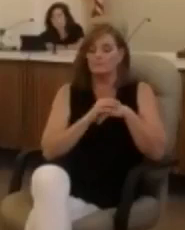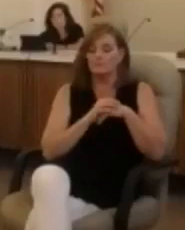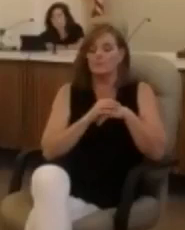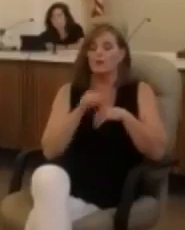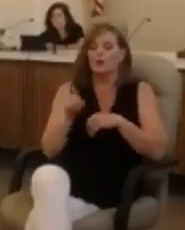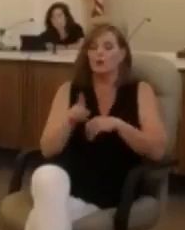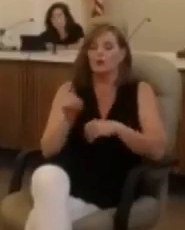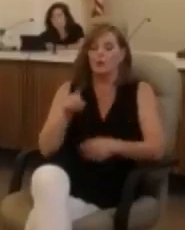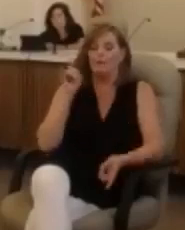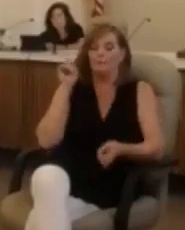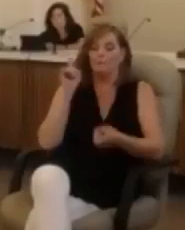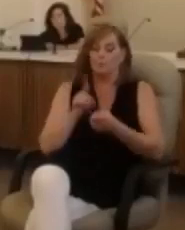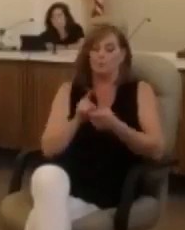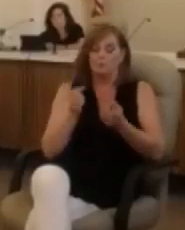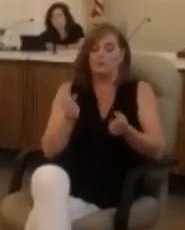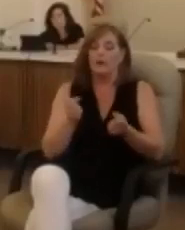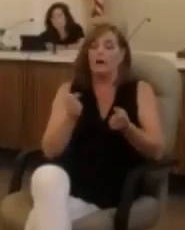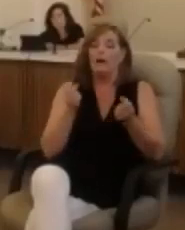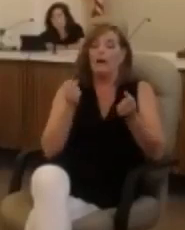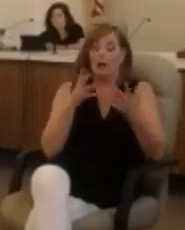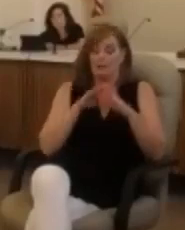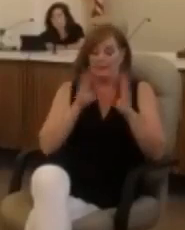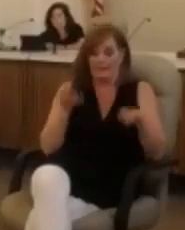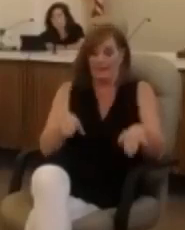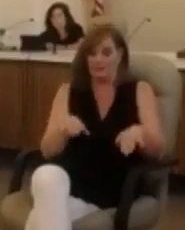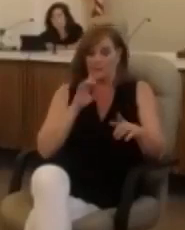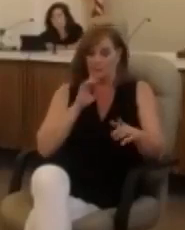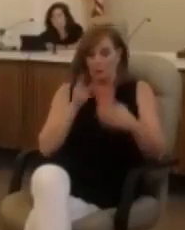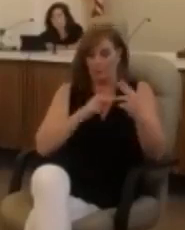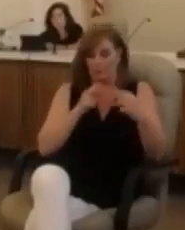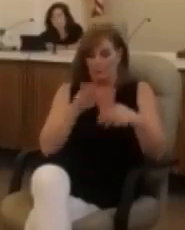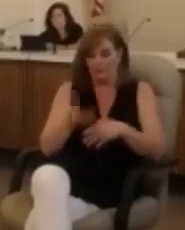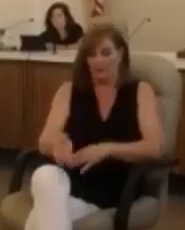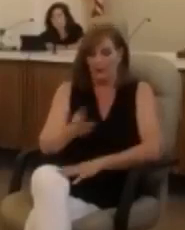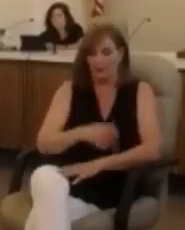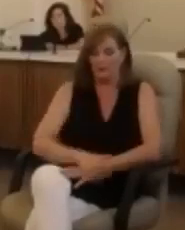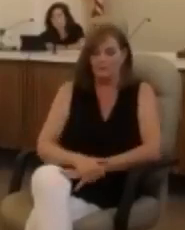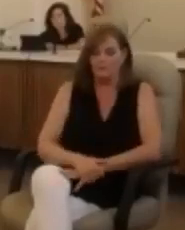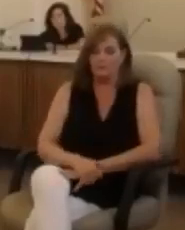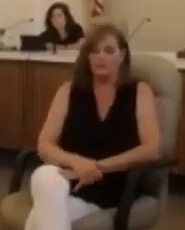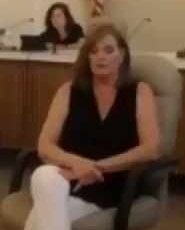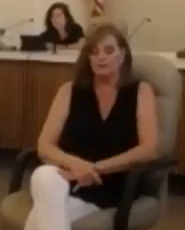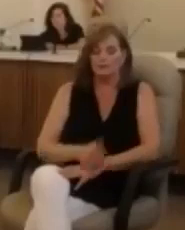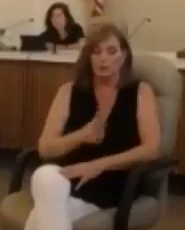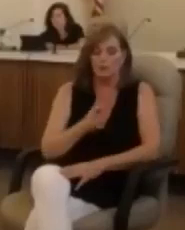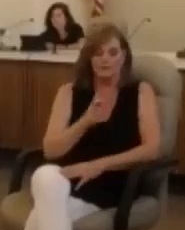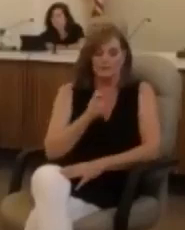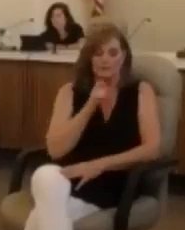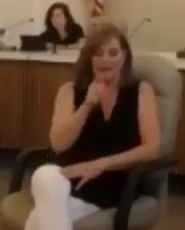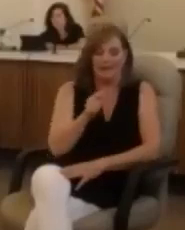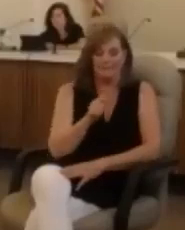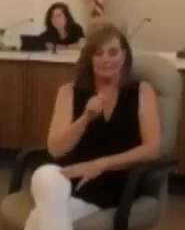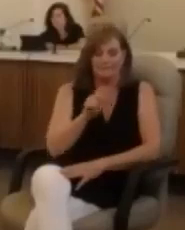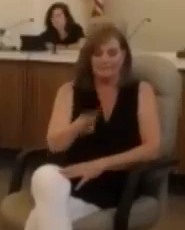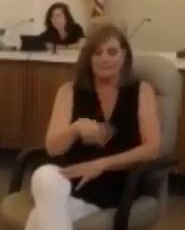of residences that will be going in there. So it's no longer duplexes, there will be single homes that are going in